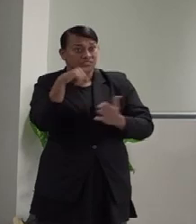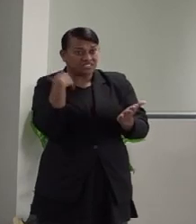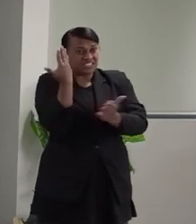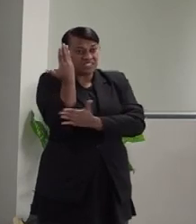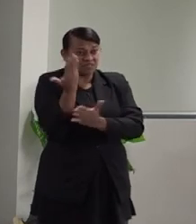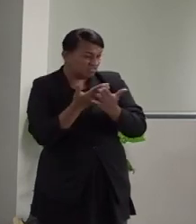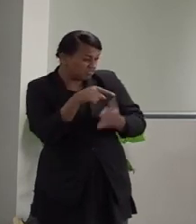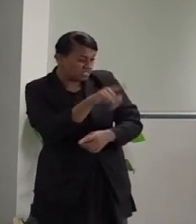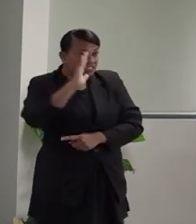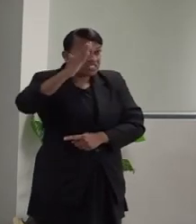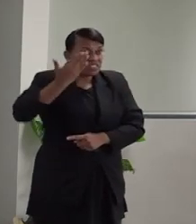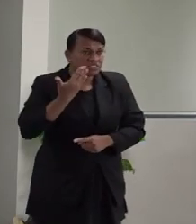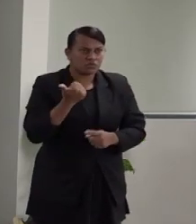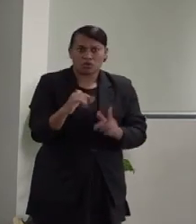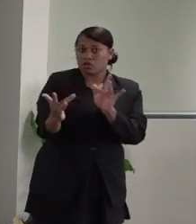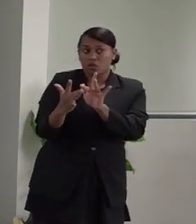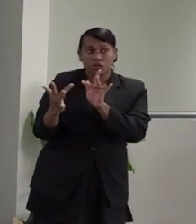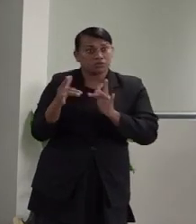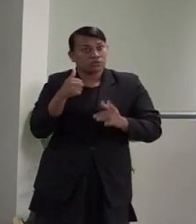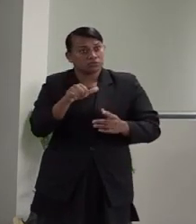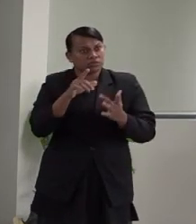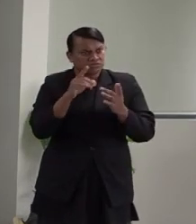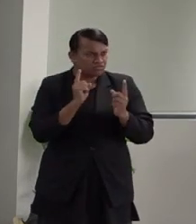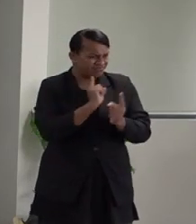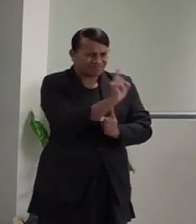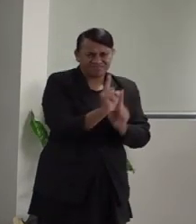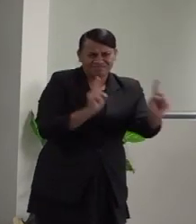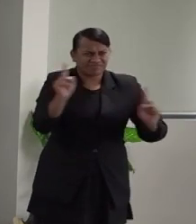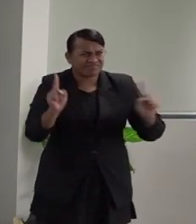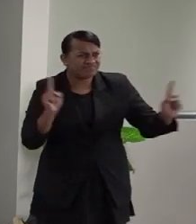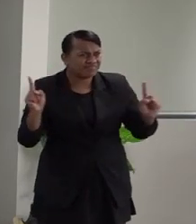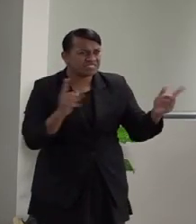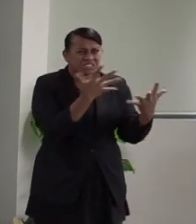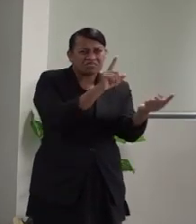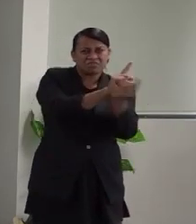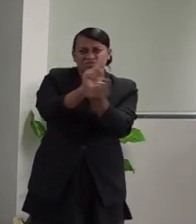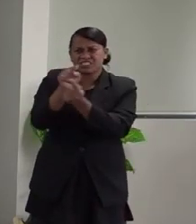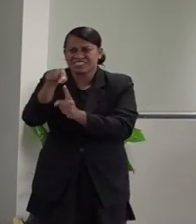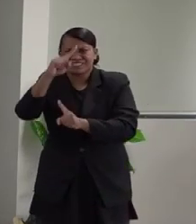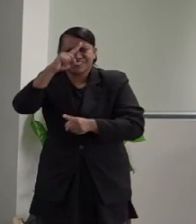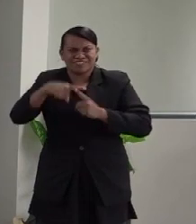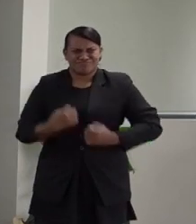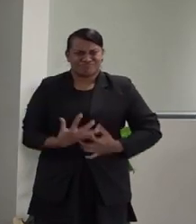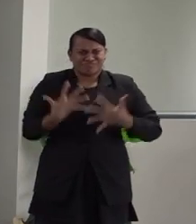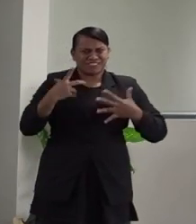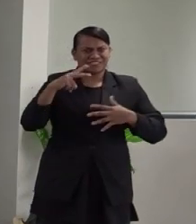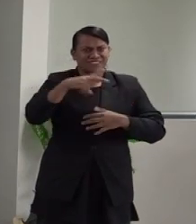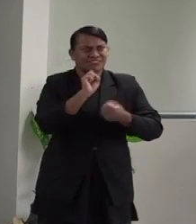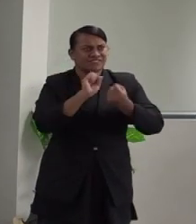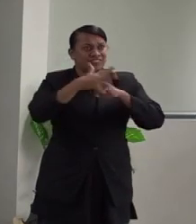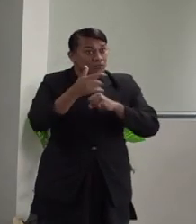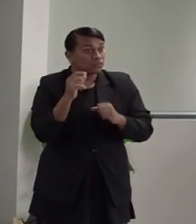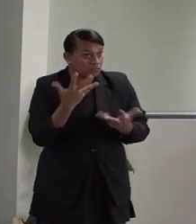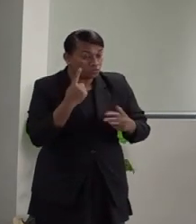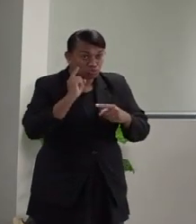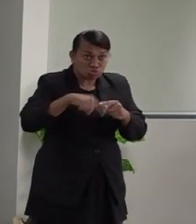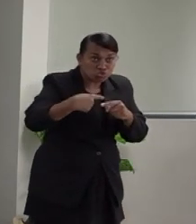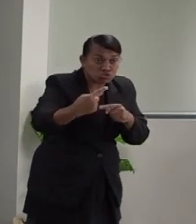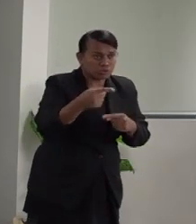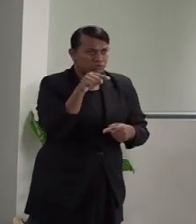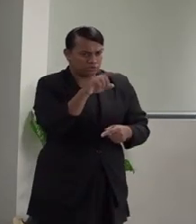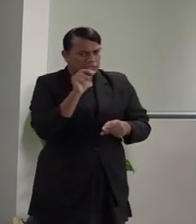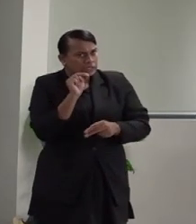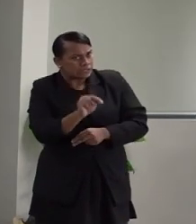tracing. We will not hesitate to extend those restrictions if necessary. Number